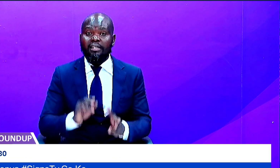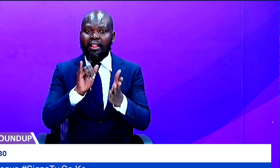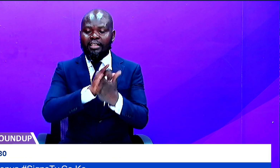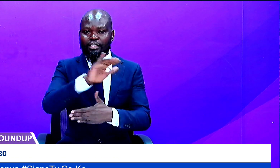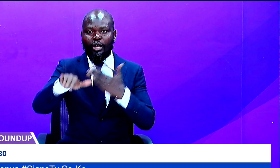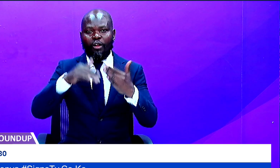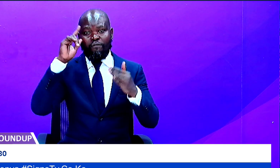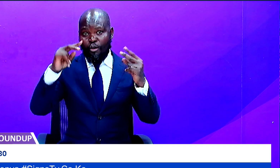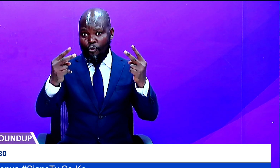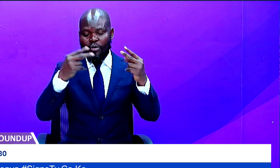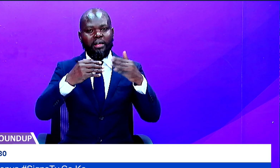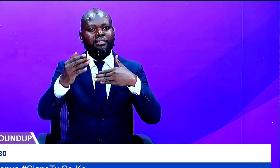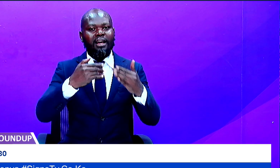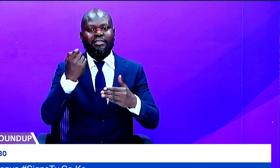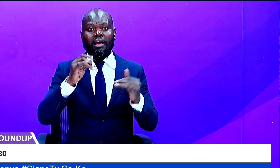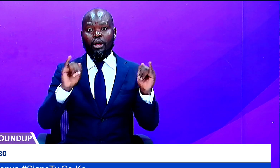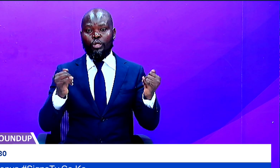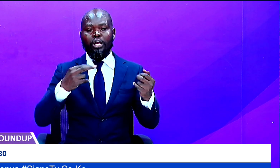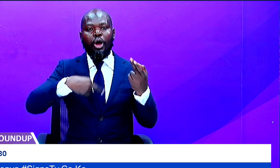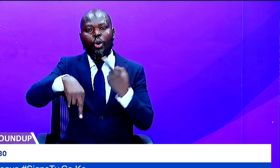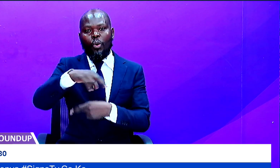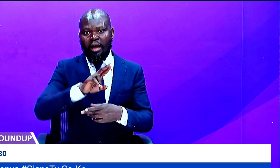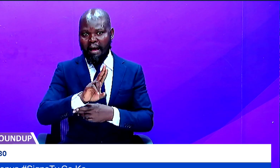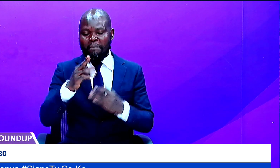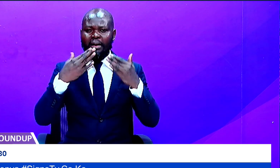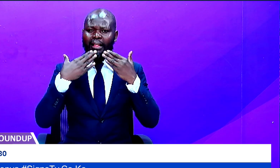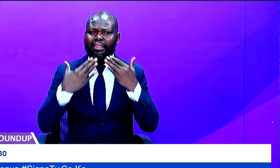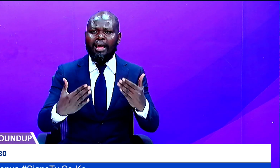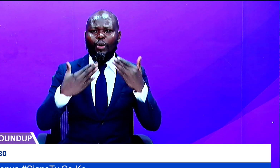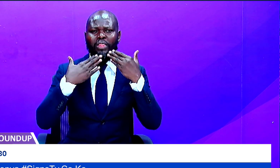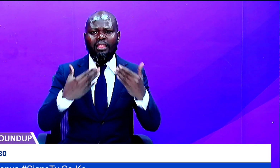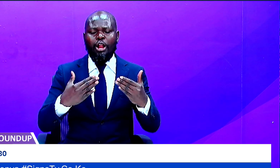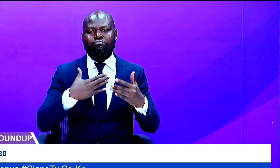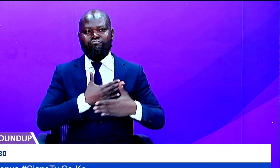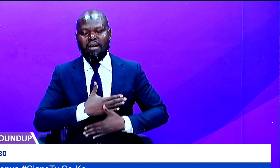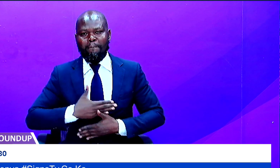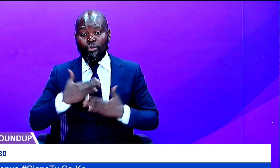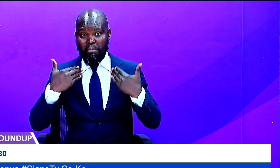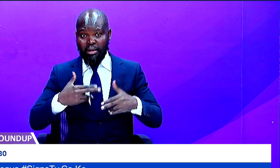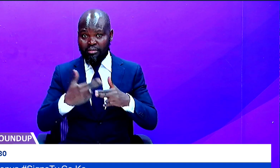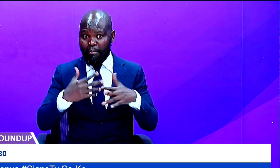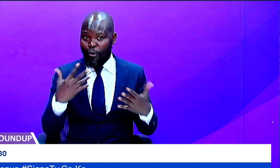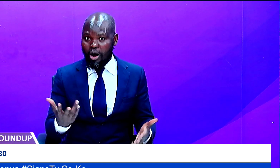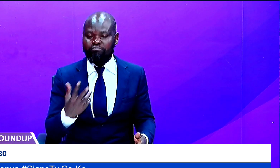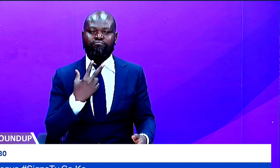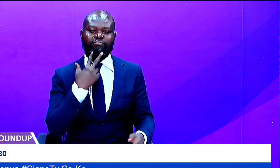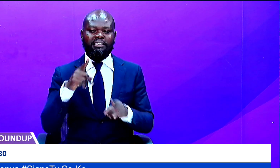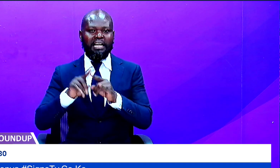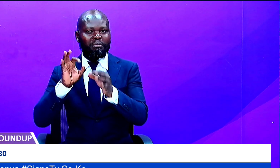We've come to the end of the news update. Thank you for joining us here at Science TV News Roundup. We really appreciate your support. And we hope, I have